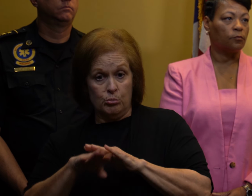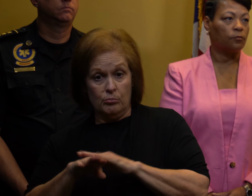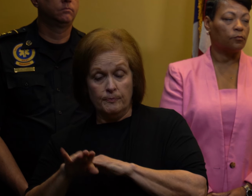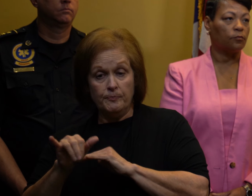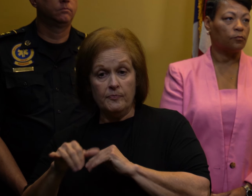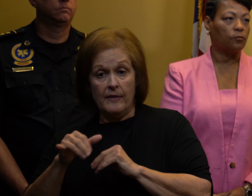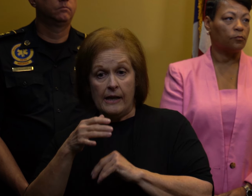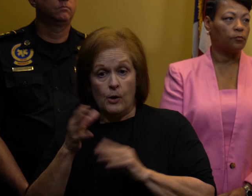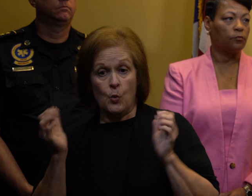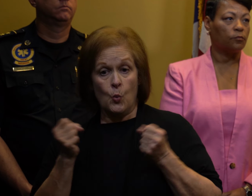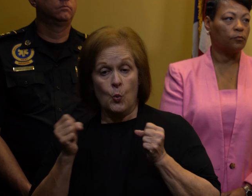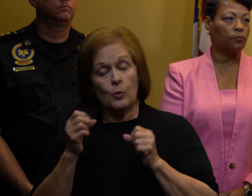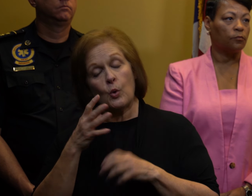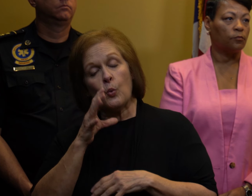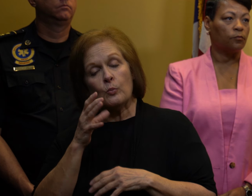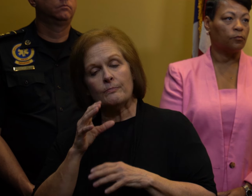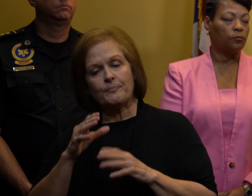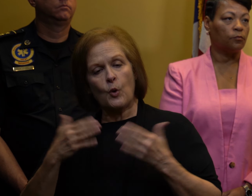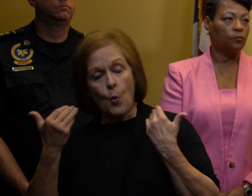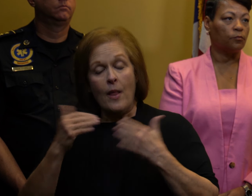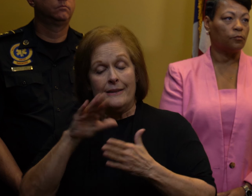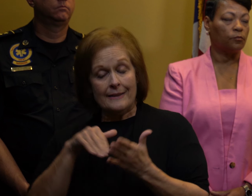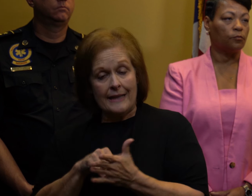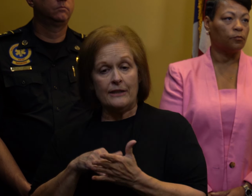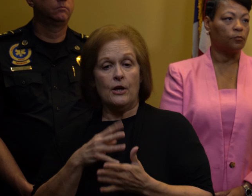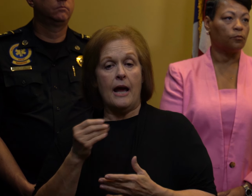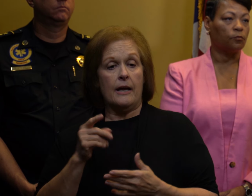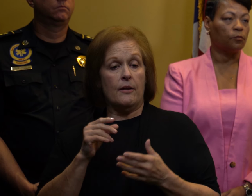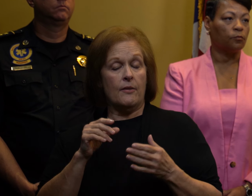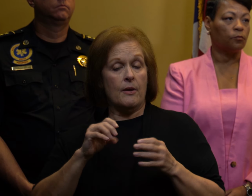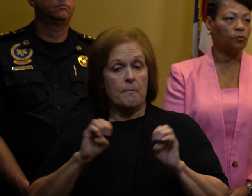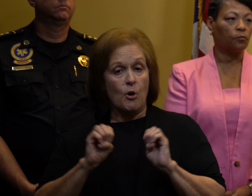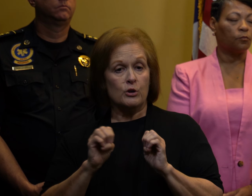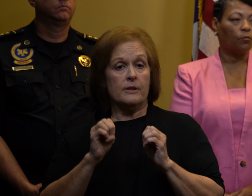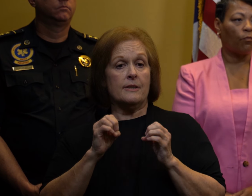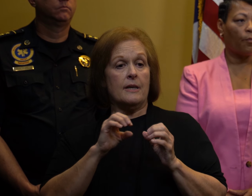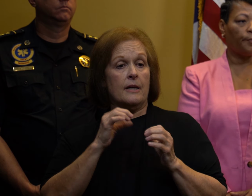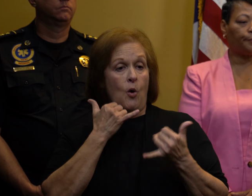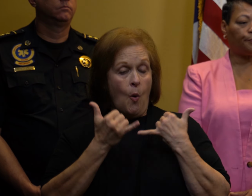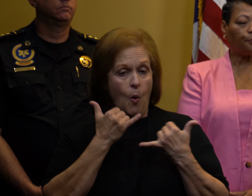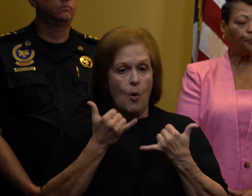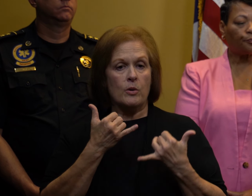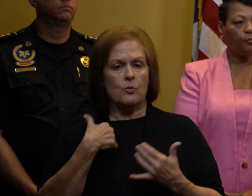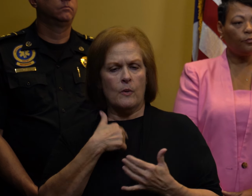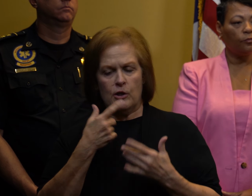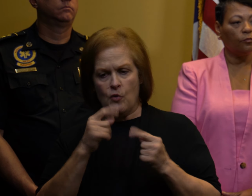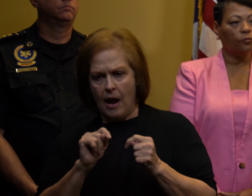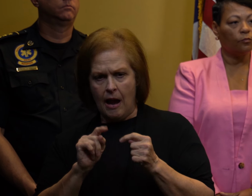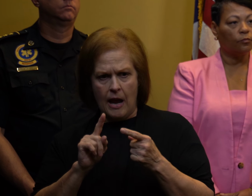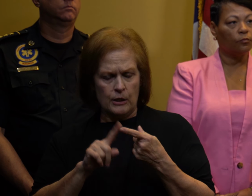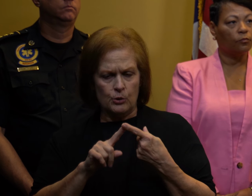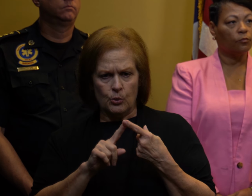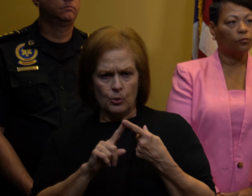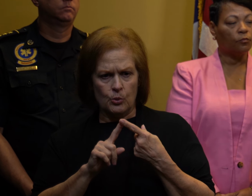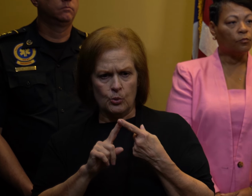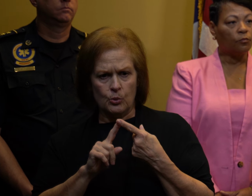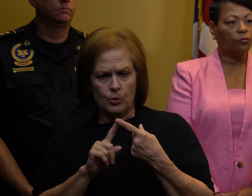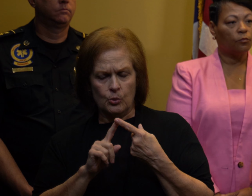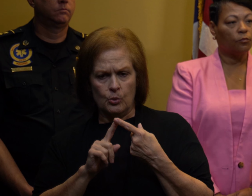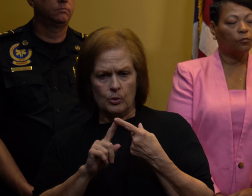call volume we're getting as far as heat-related medical calls. And we're going to continue to try and adapt that to